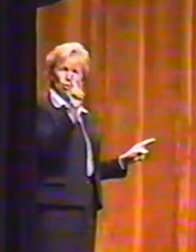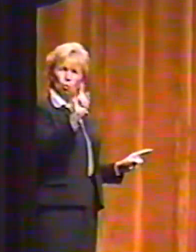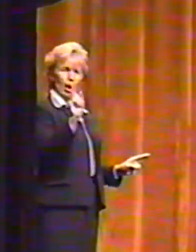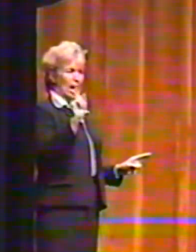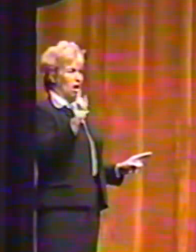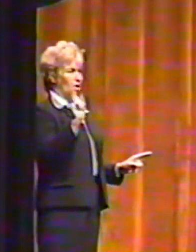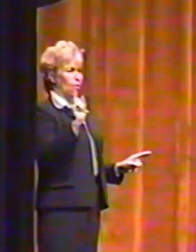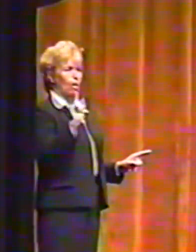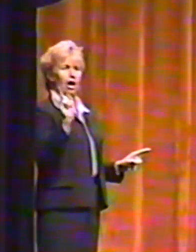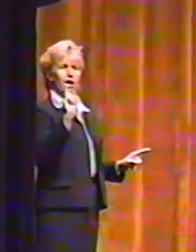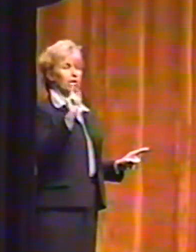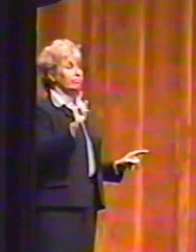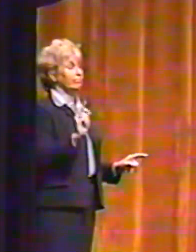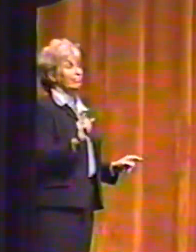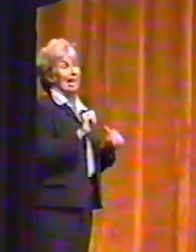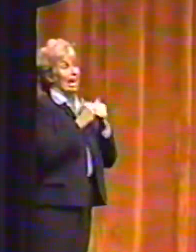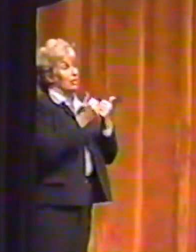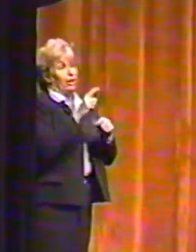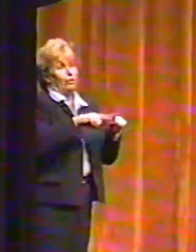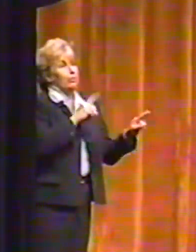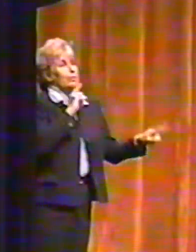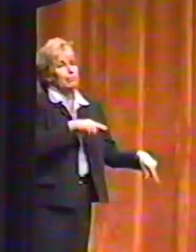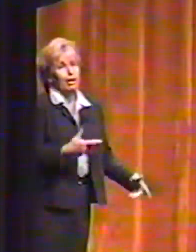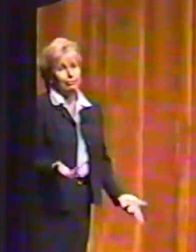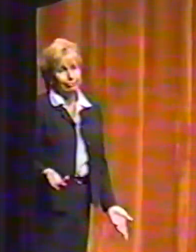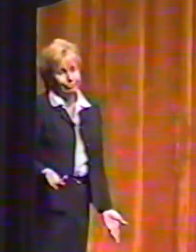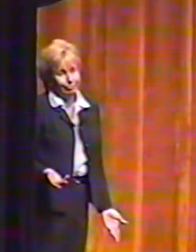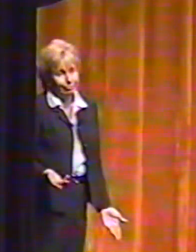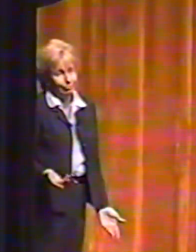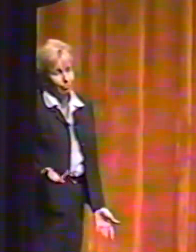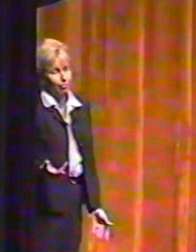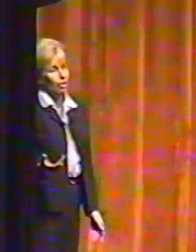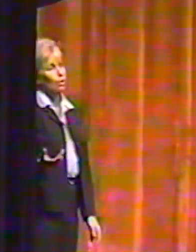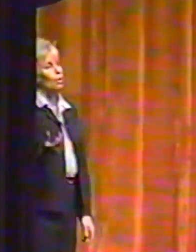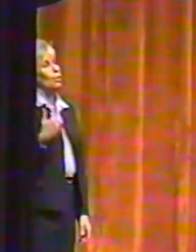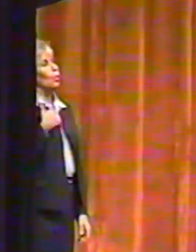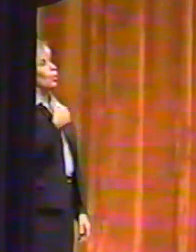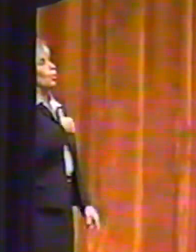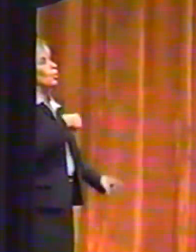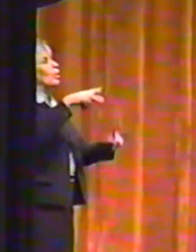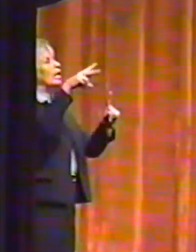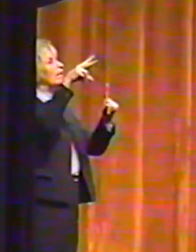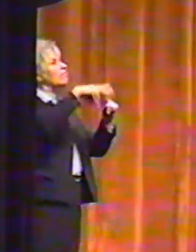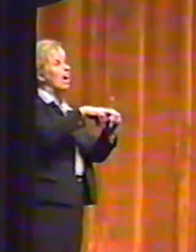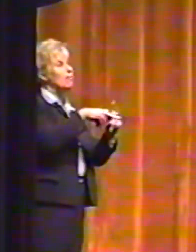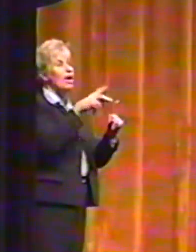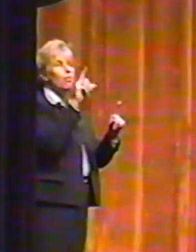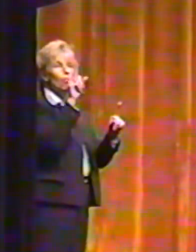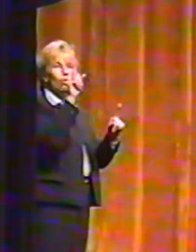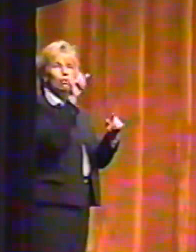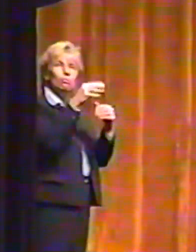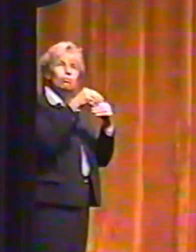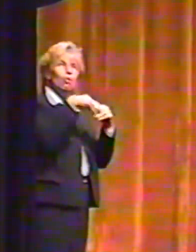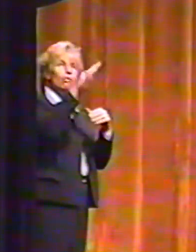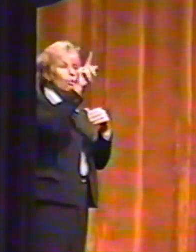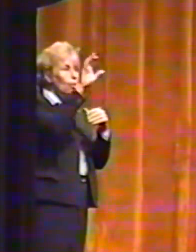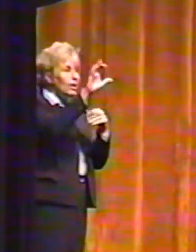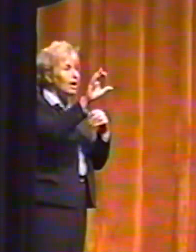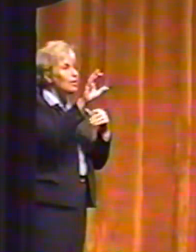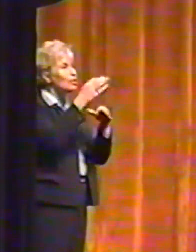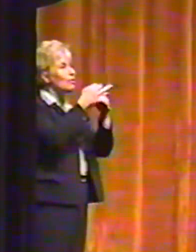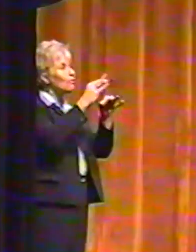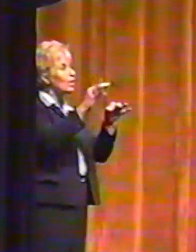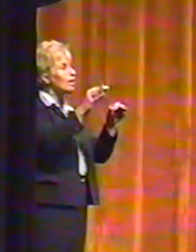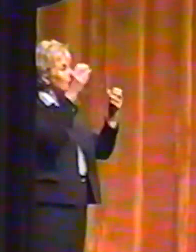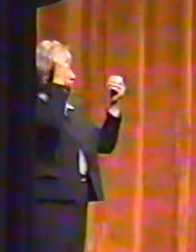really couldn't say. So we filed more than 100 Freedom of Information Act requests, many of which were aimed at trying to